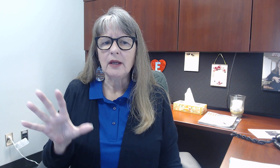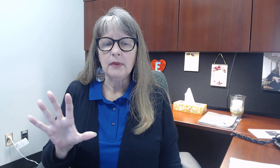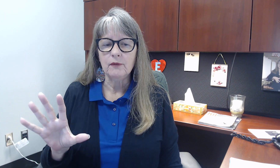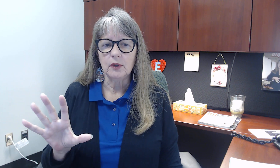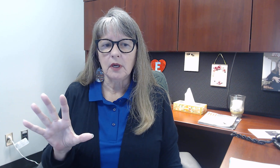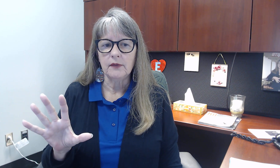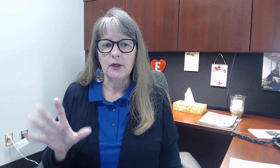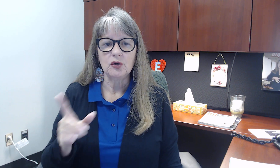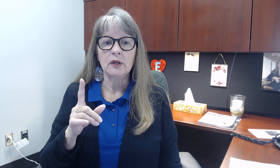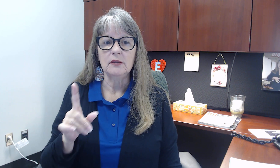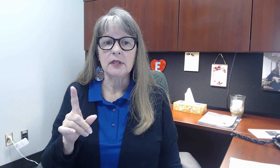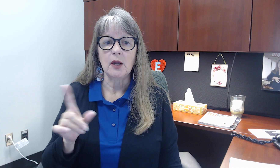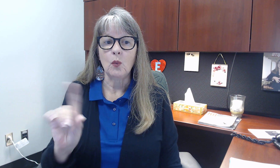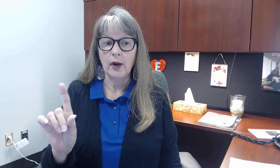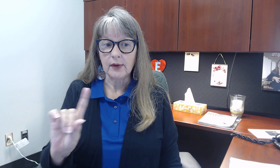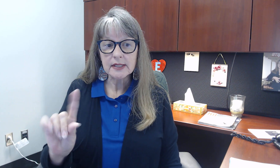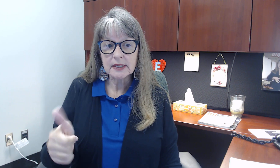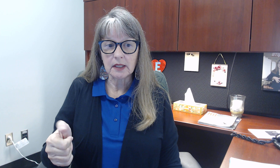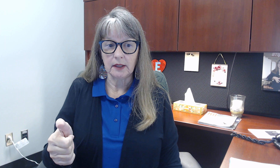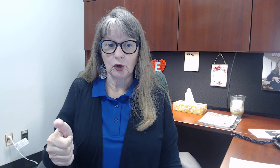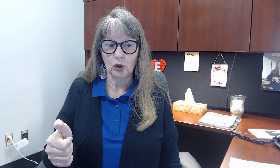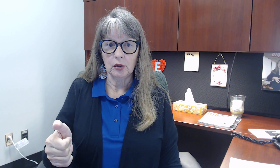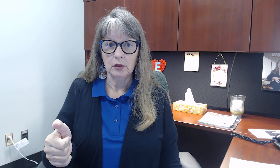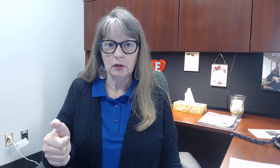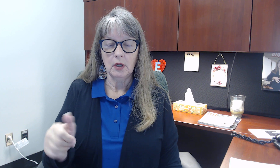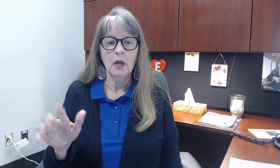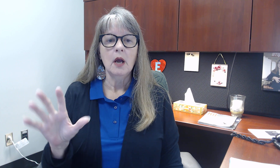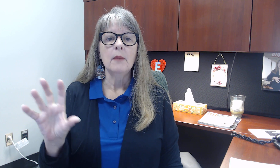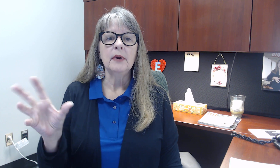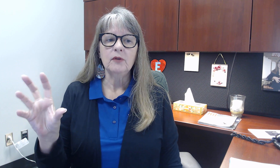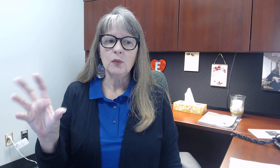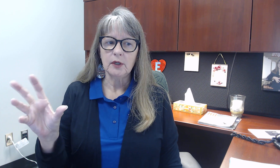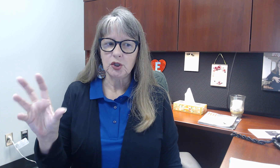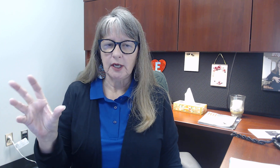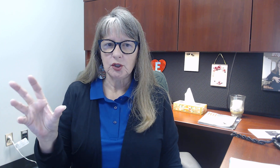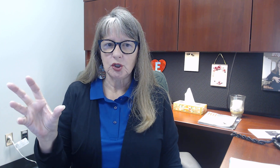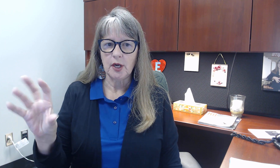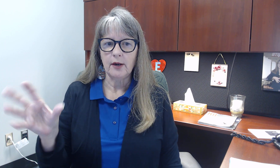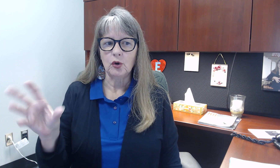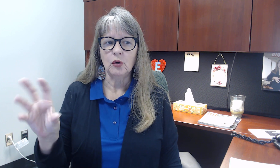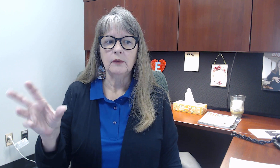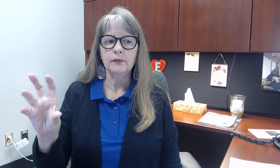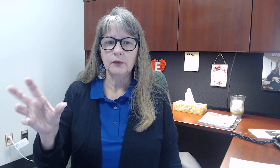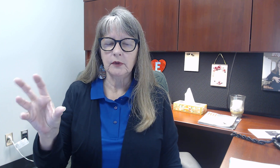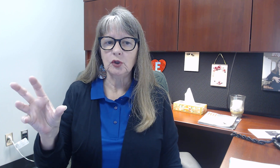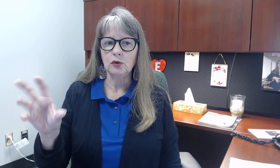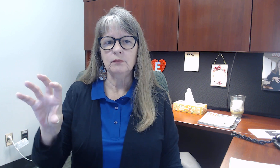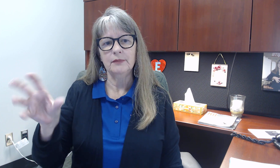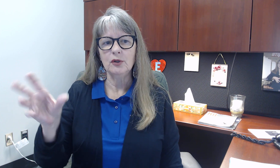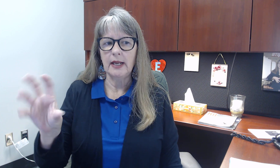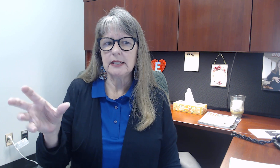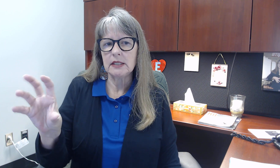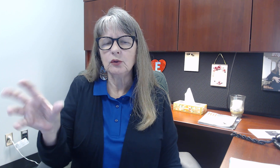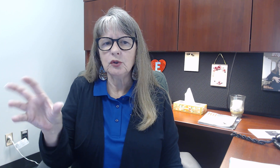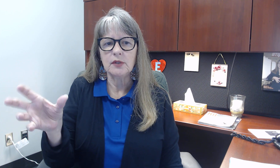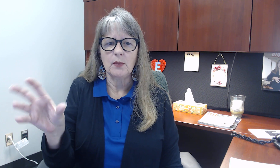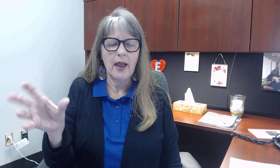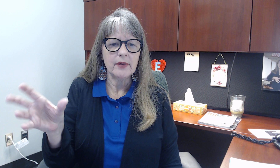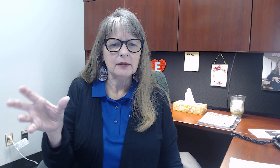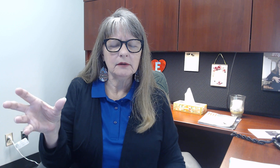for a lot of things. You could say, where is the clicker? But if you want to change a channel, then it's still used that. We